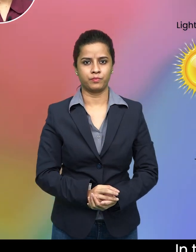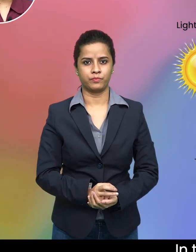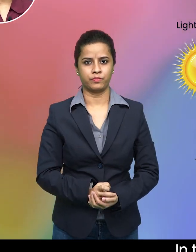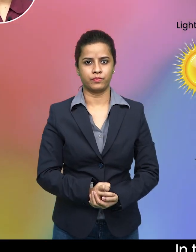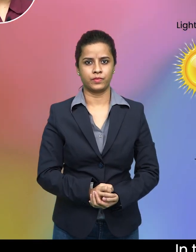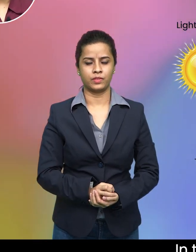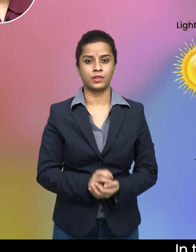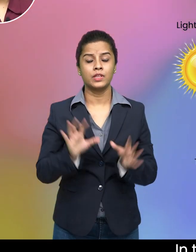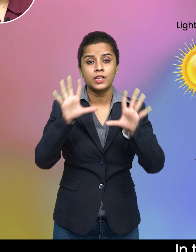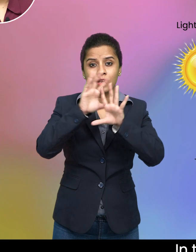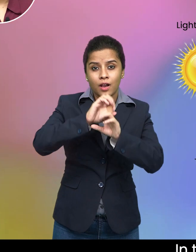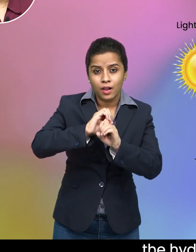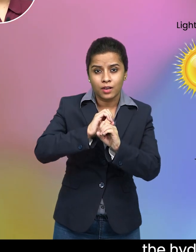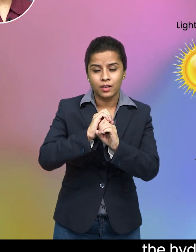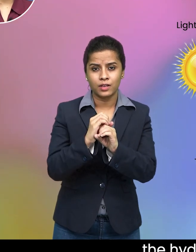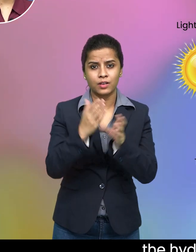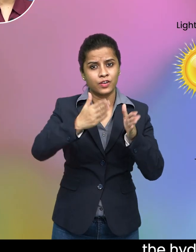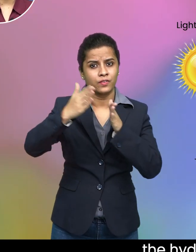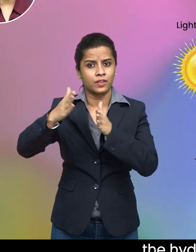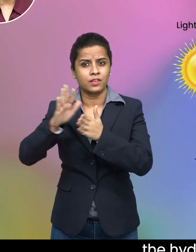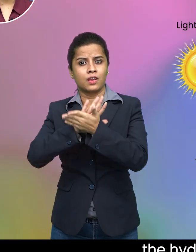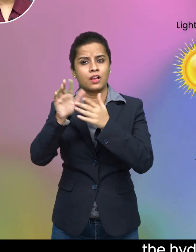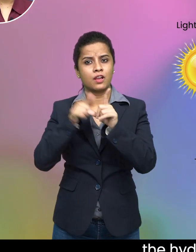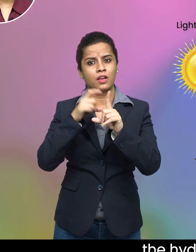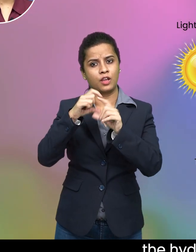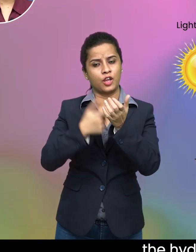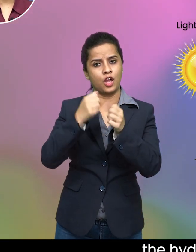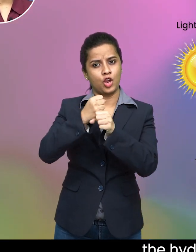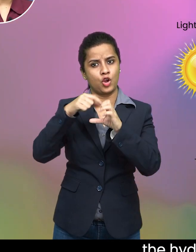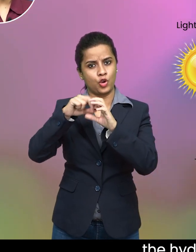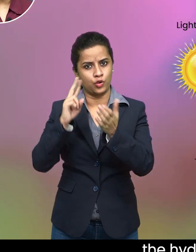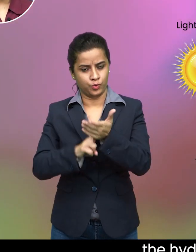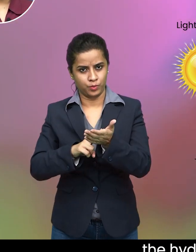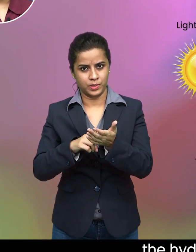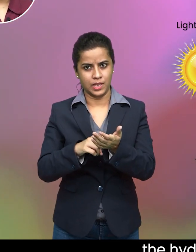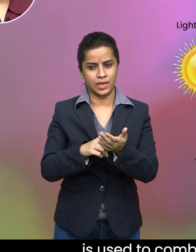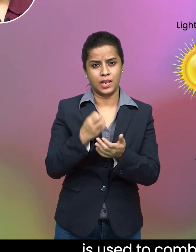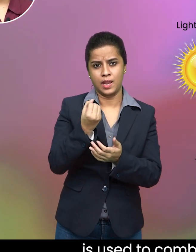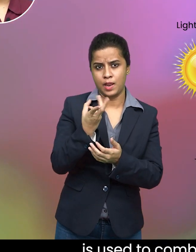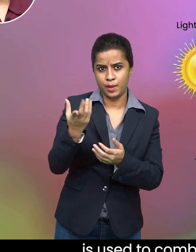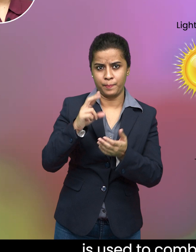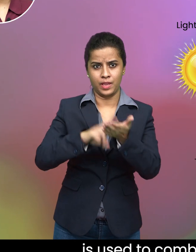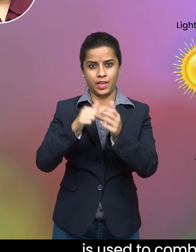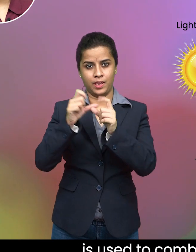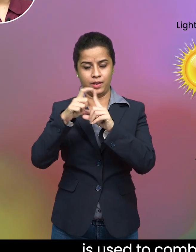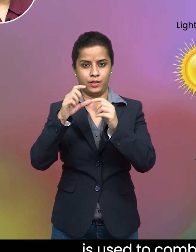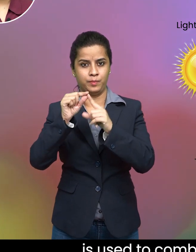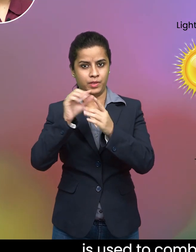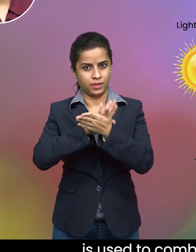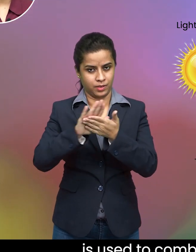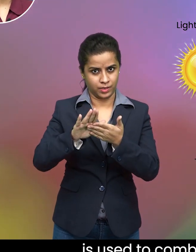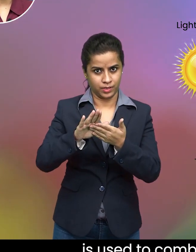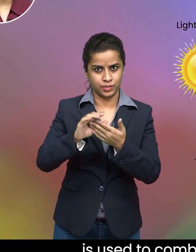In the dark phase, the hydrogen of the NADPH is used to combine